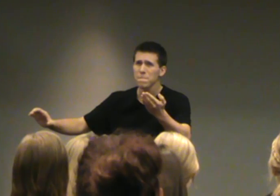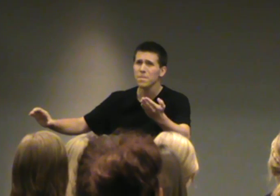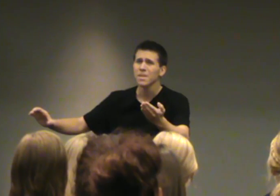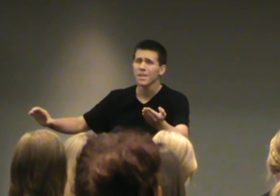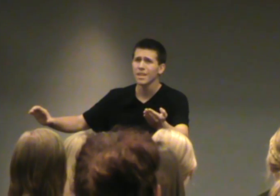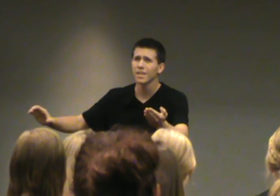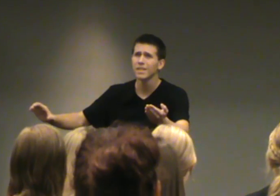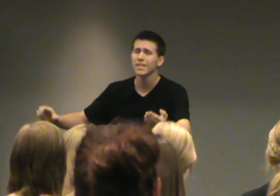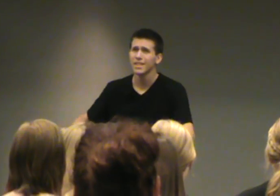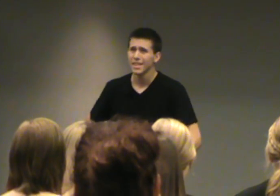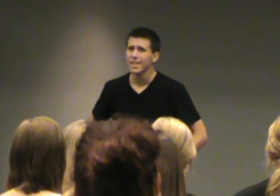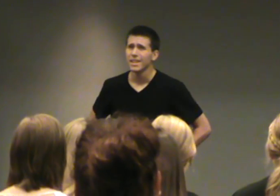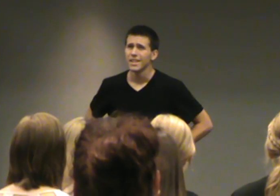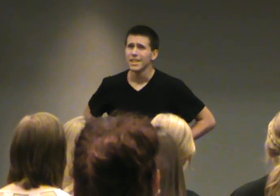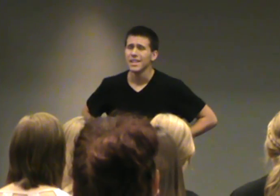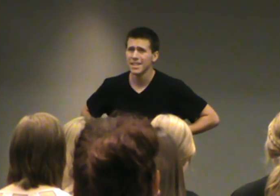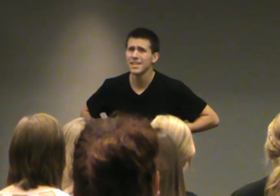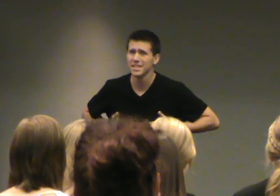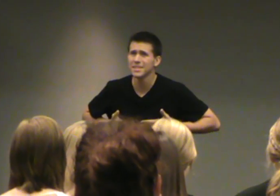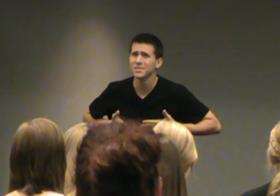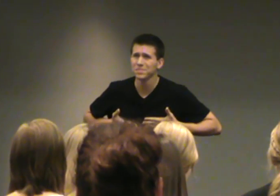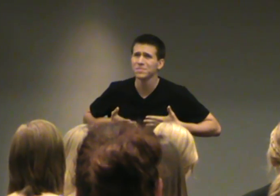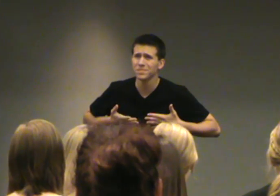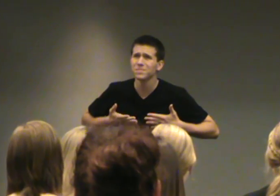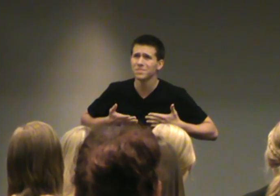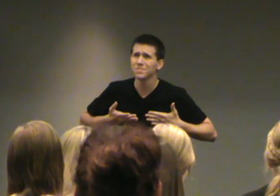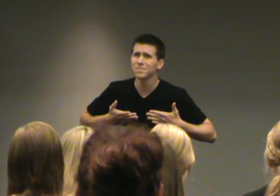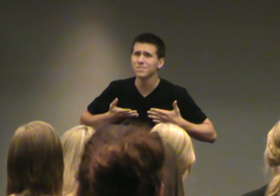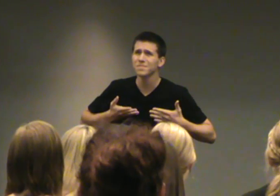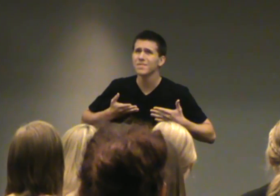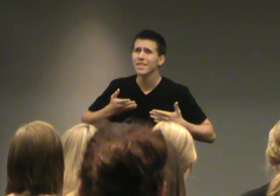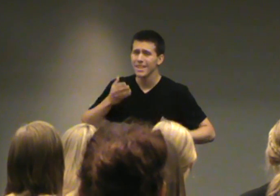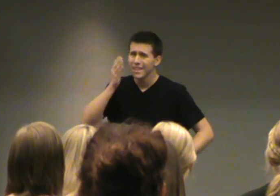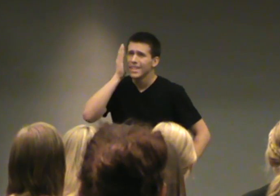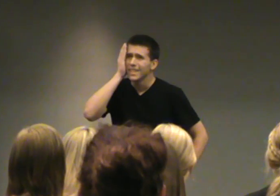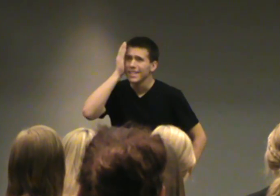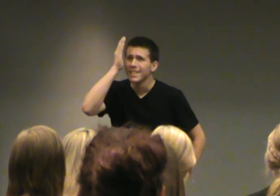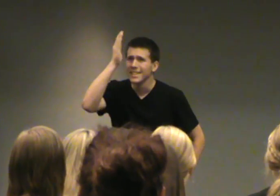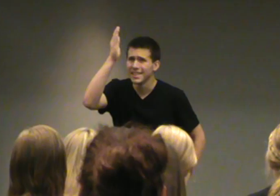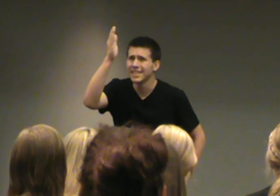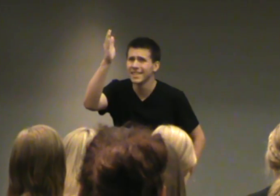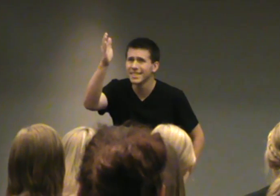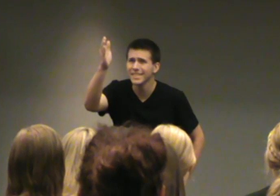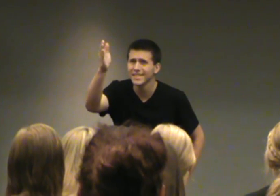on her, and when she will live, she will live.